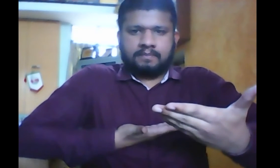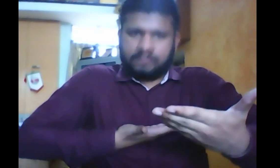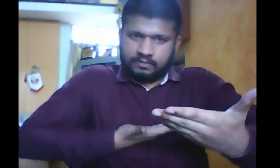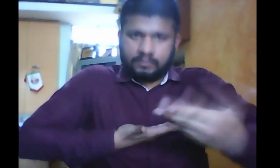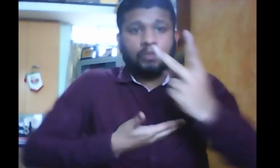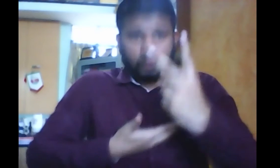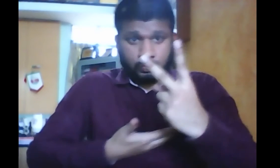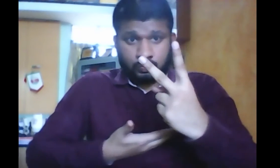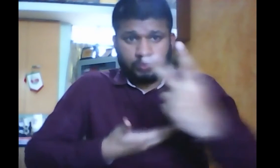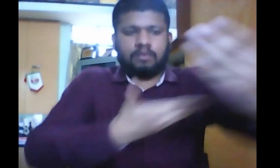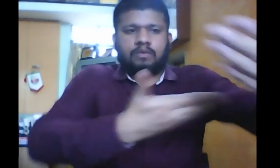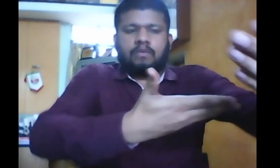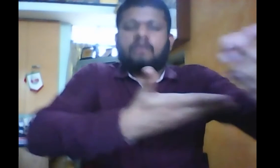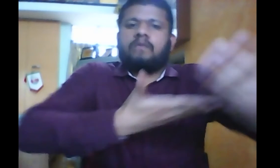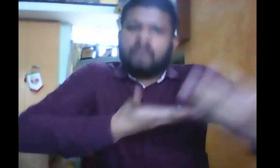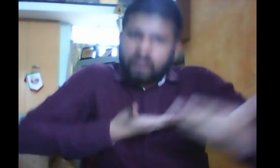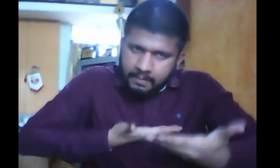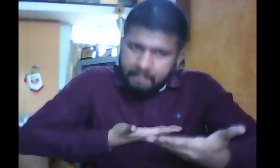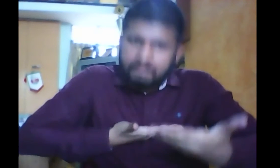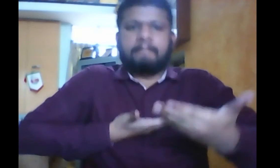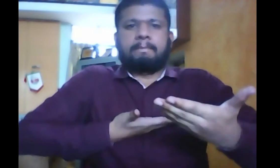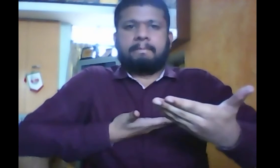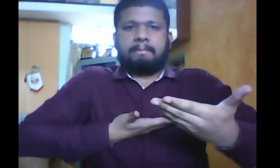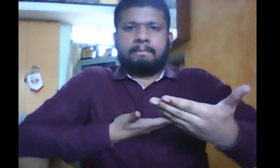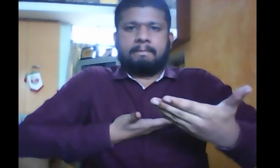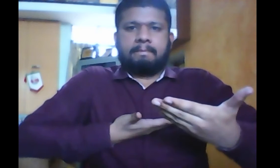Welcome. So second sign is welcome.